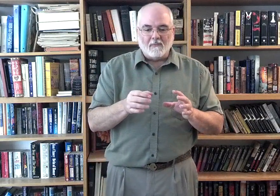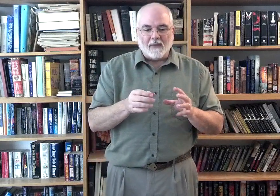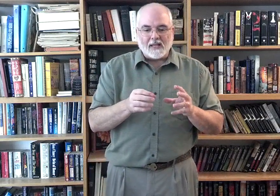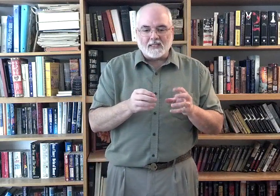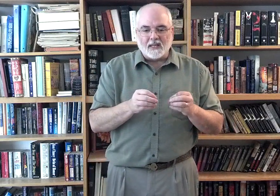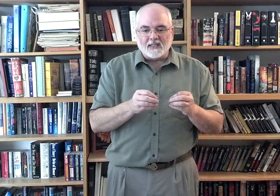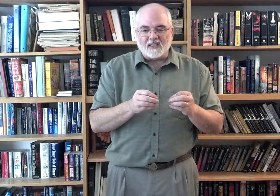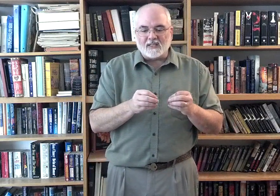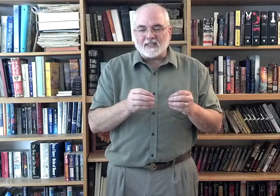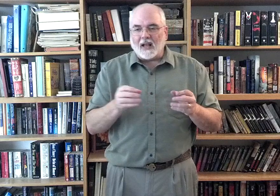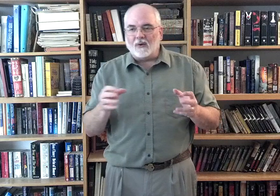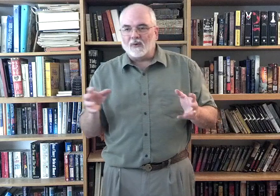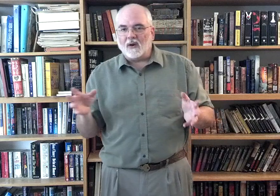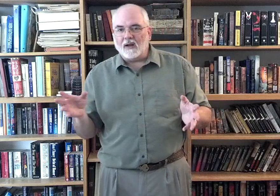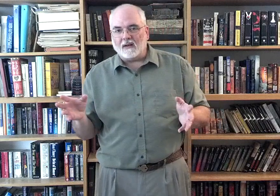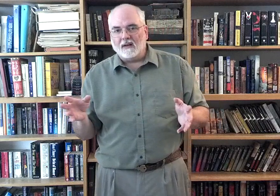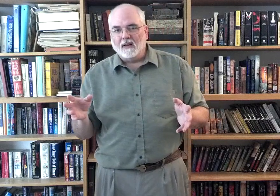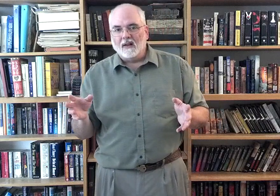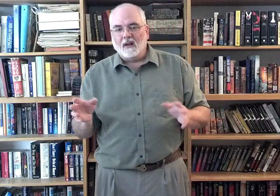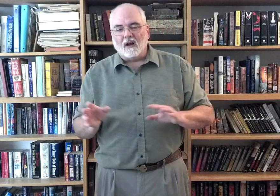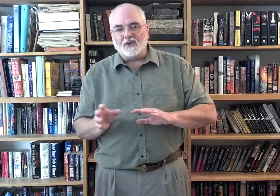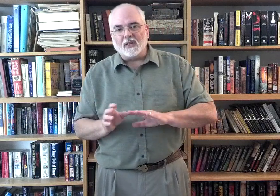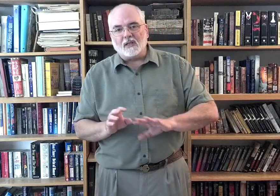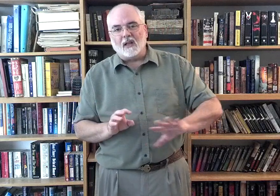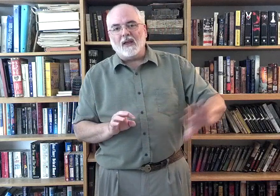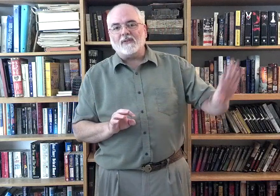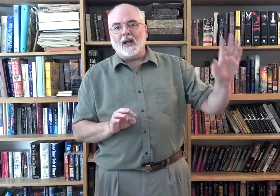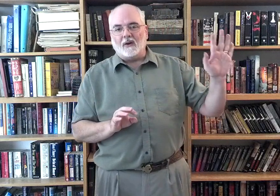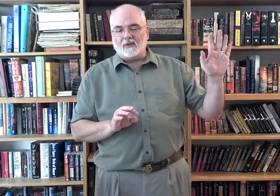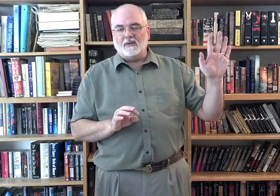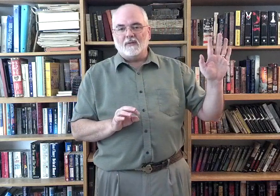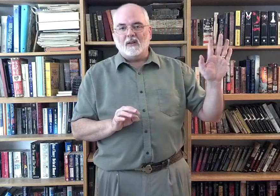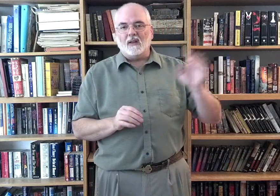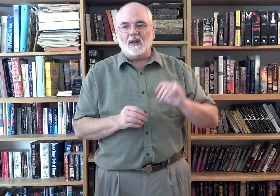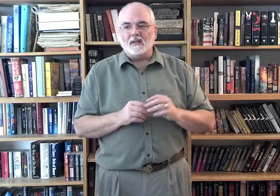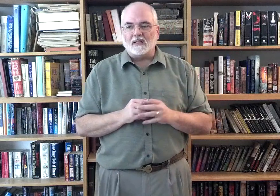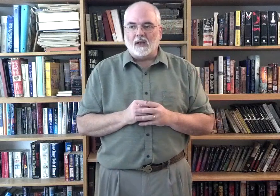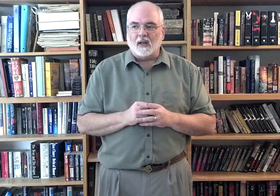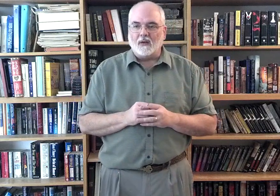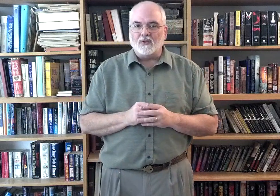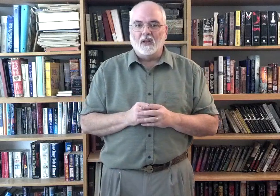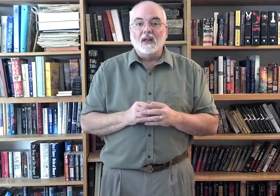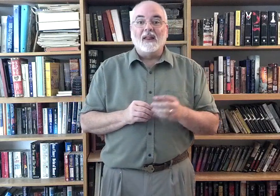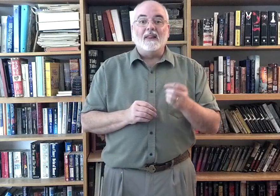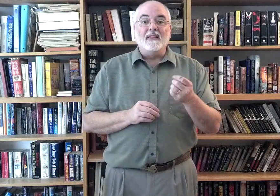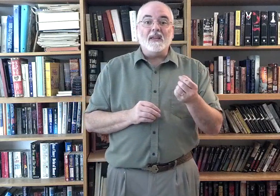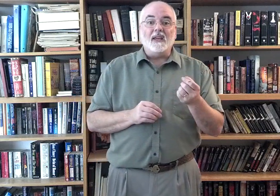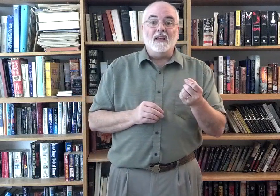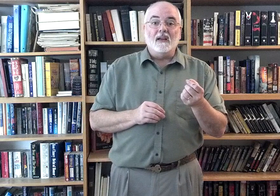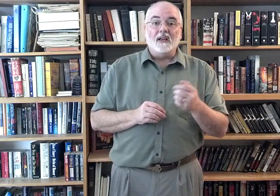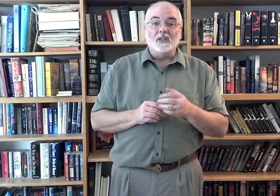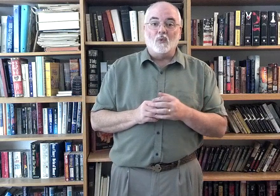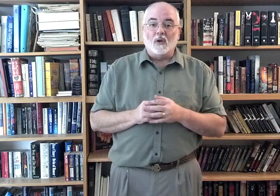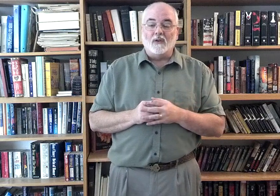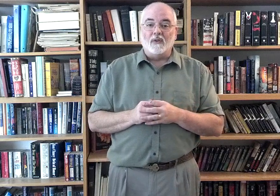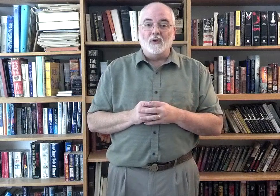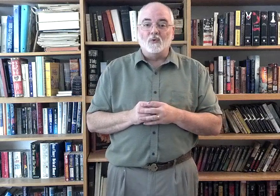make sentences sound right are just left out in sign language. The is one of those